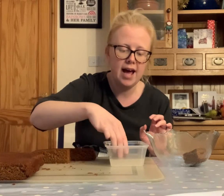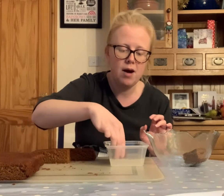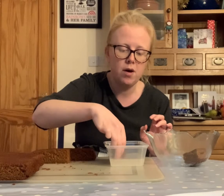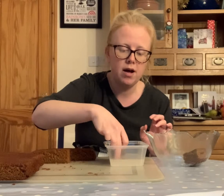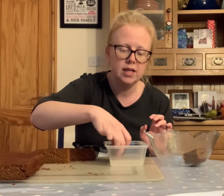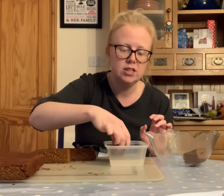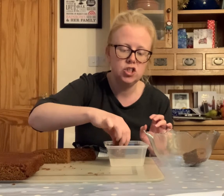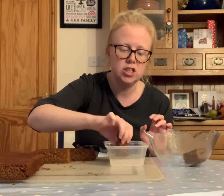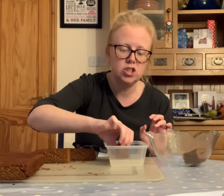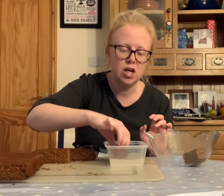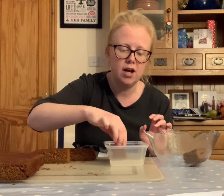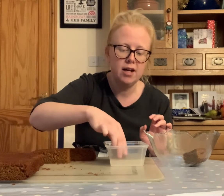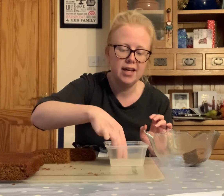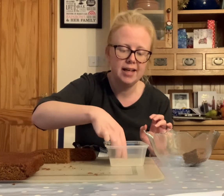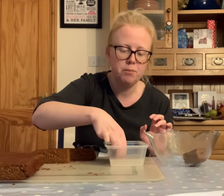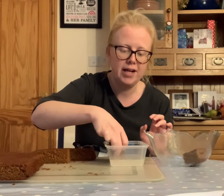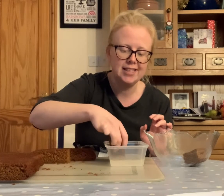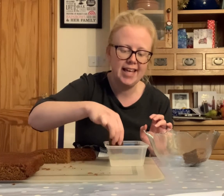our gingerbread cake.